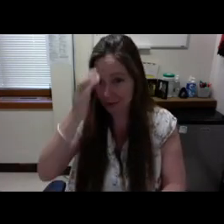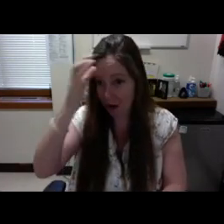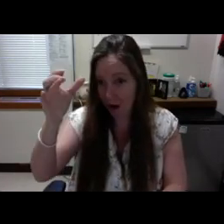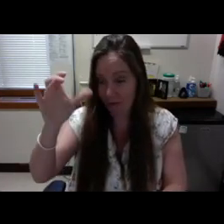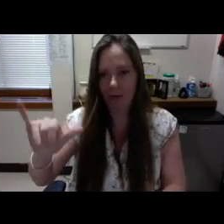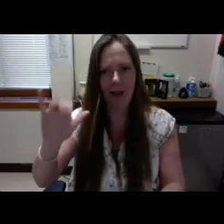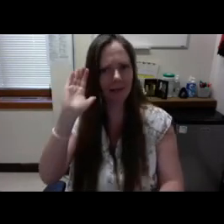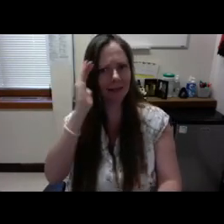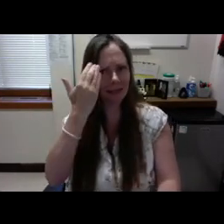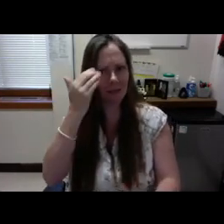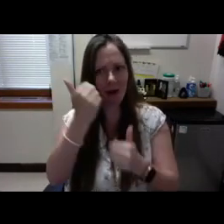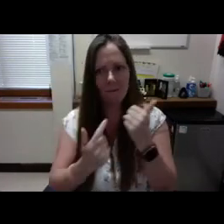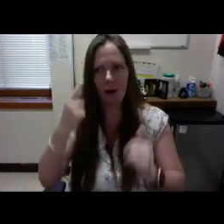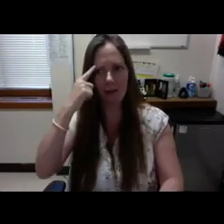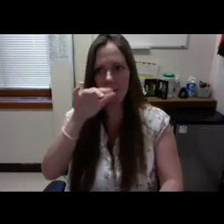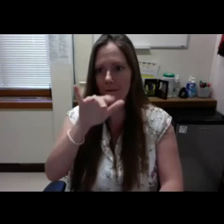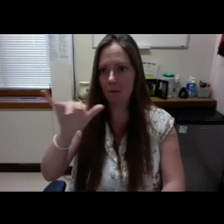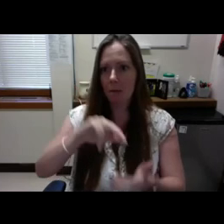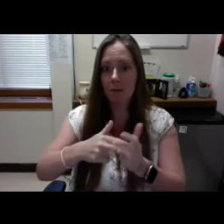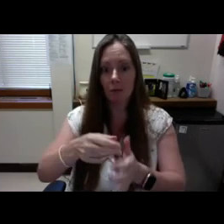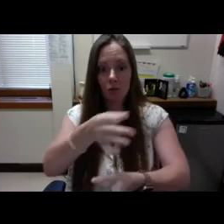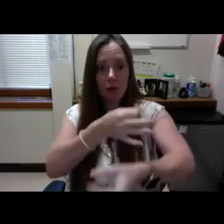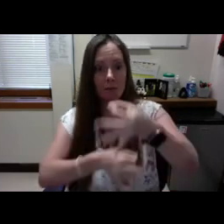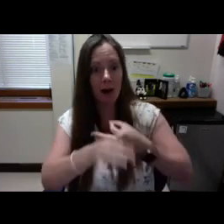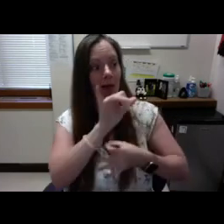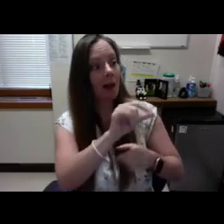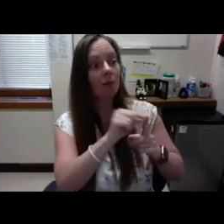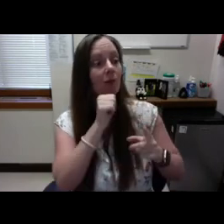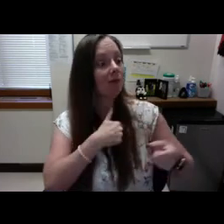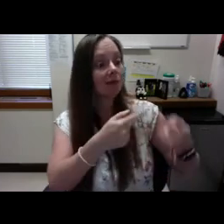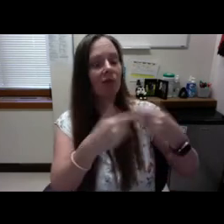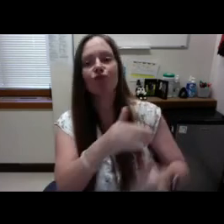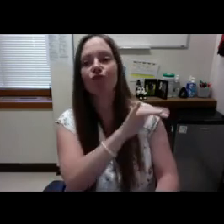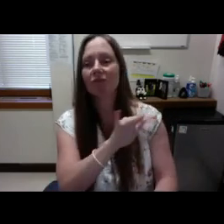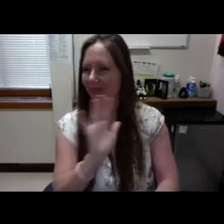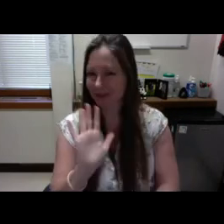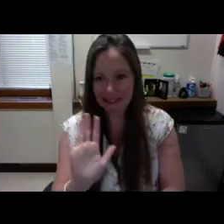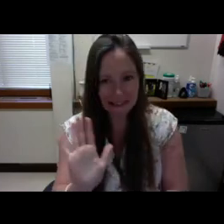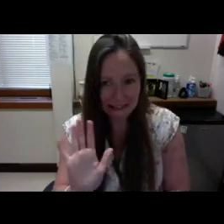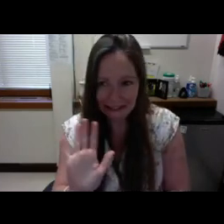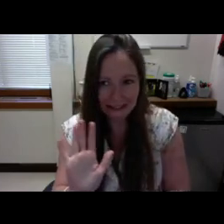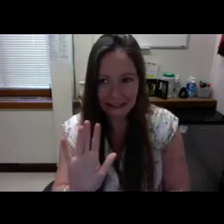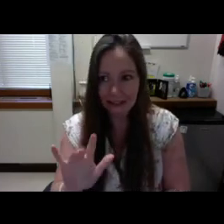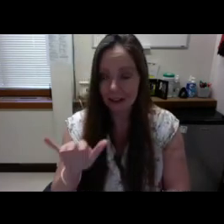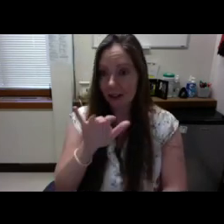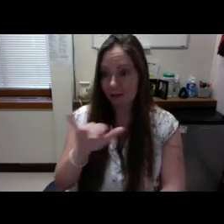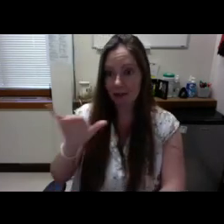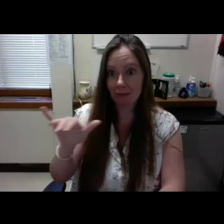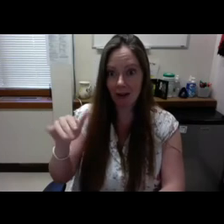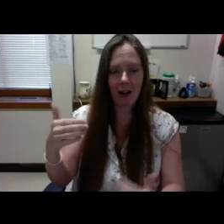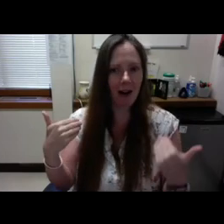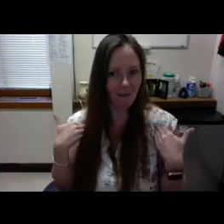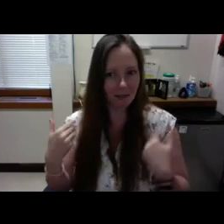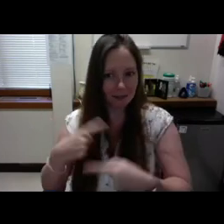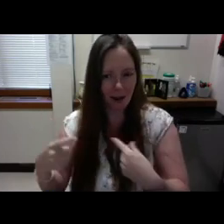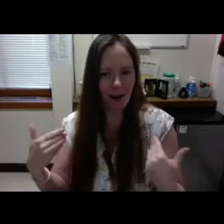very common mistake or concept that seems like everybody thinks that finger spelling means that replaces a word that just doesn't have a sign,